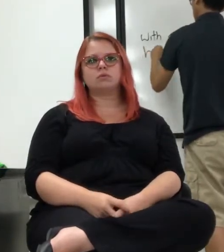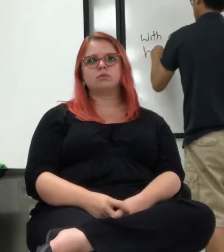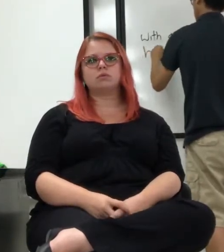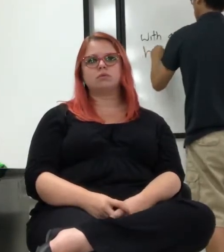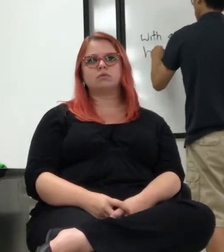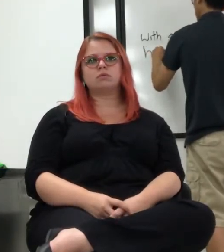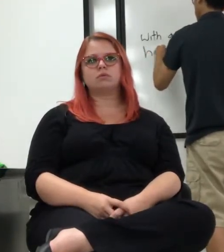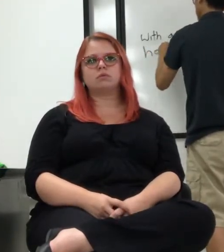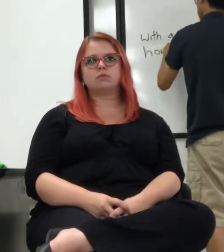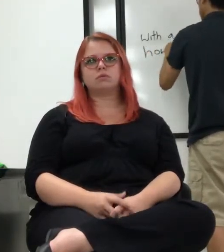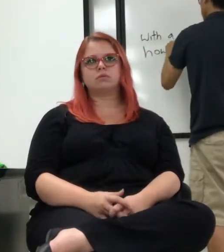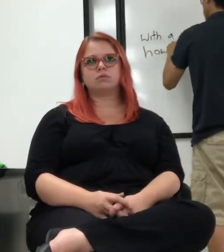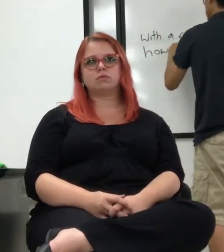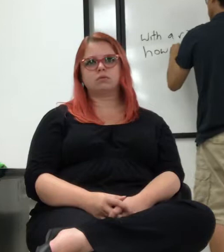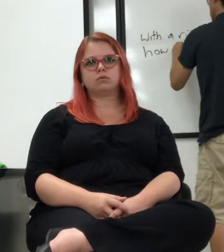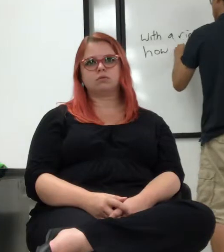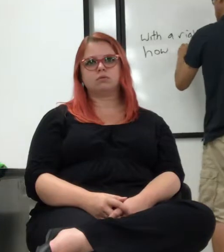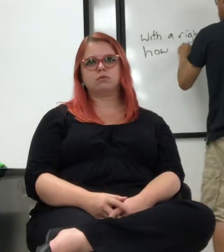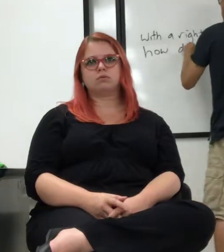So I'm writing with the right shift,